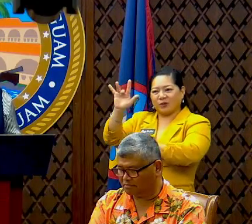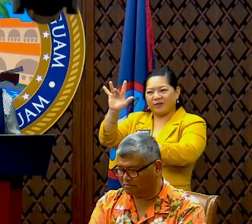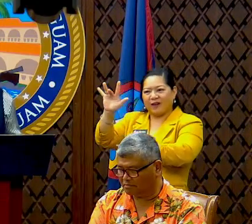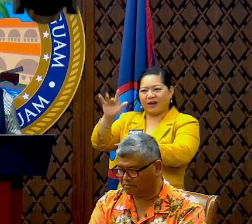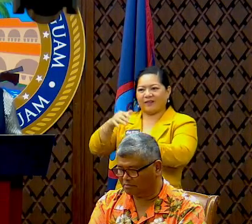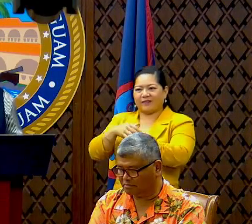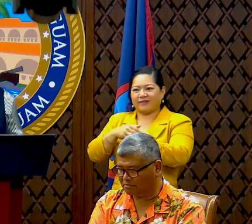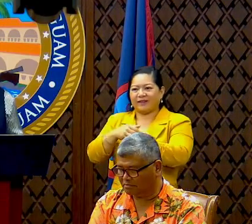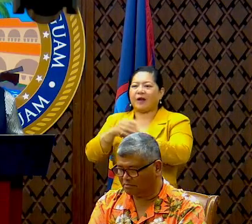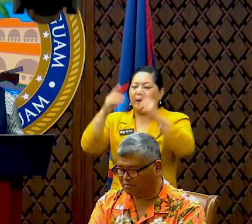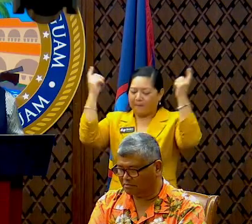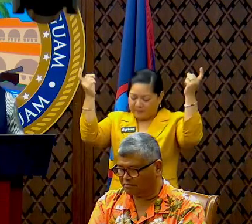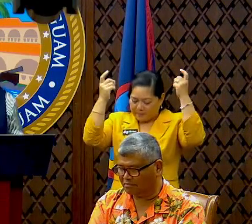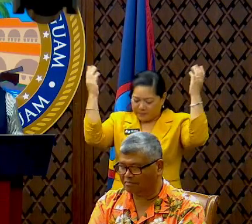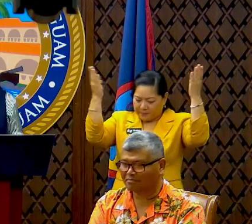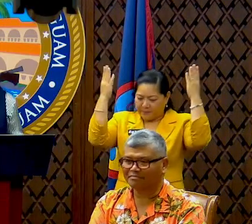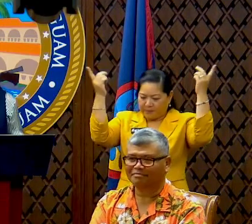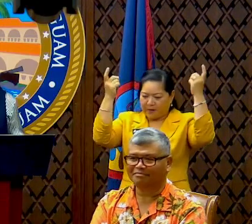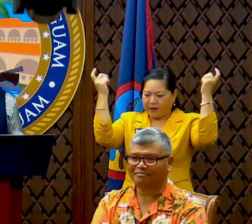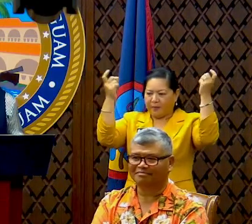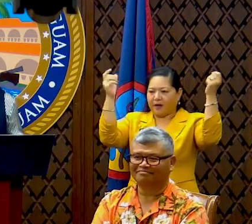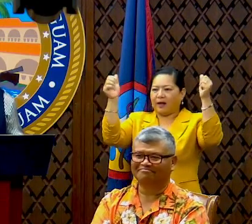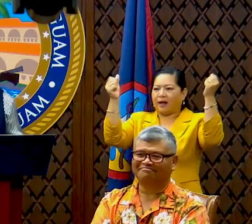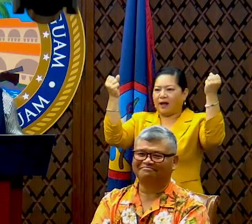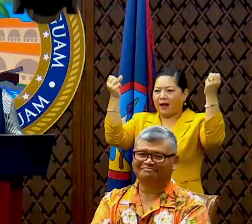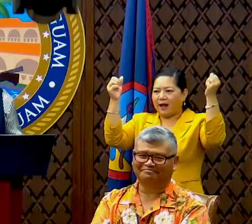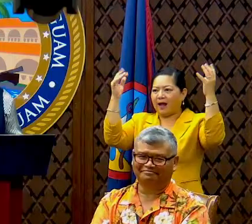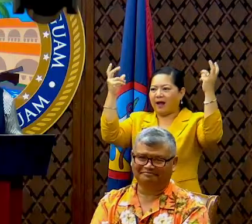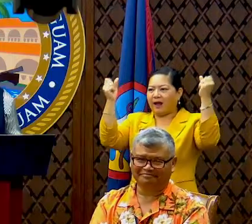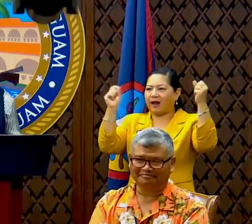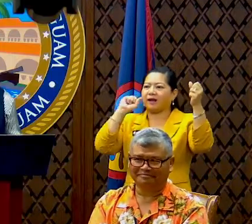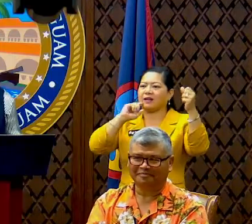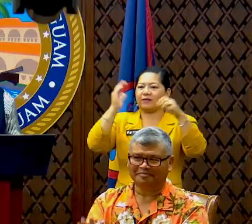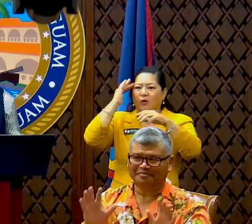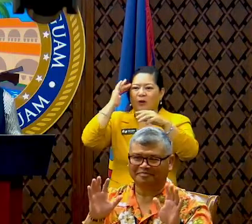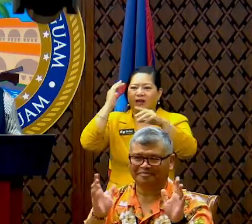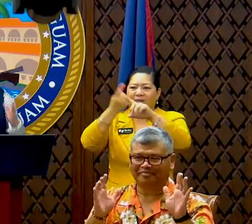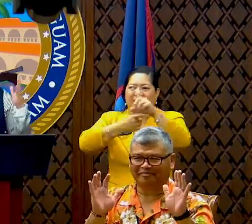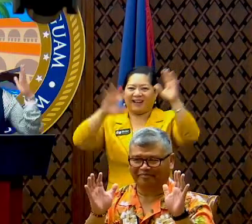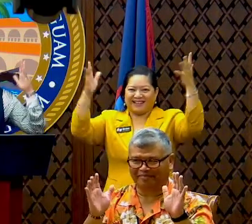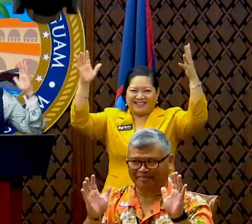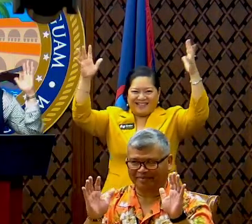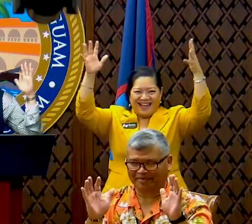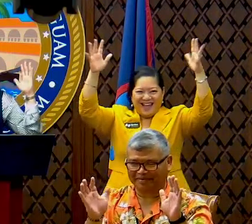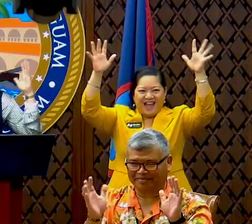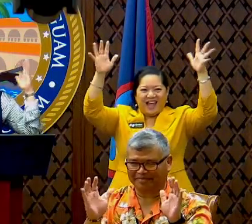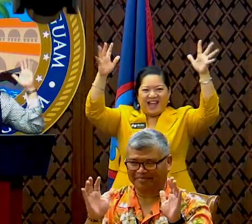2025. Viva American Sign Language and Deaf Awareness Month.